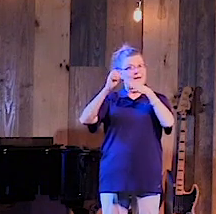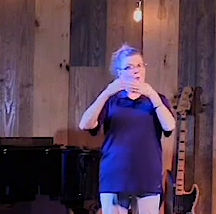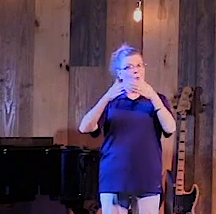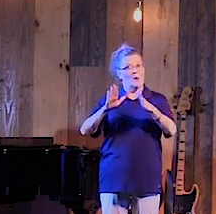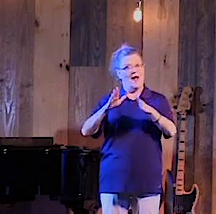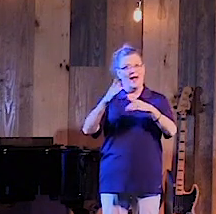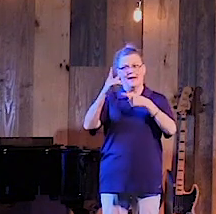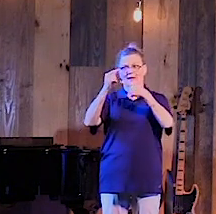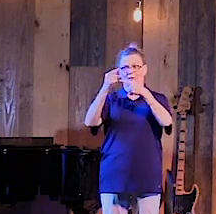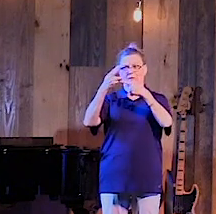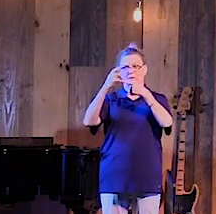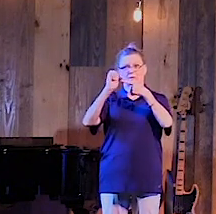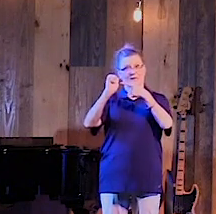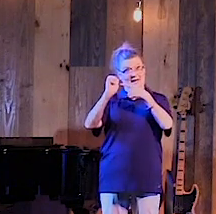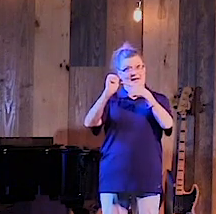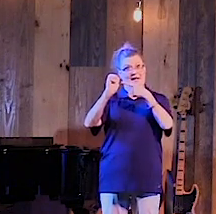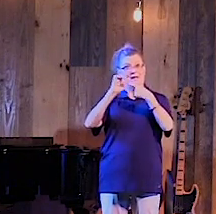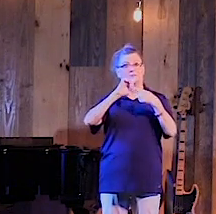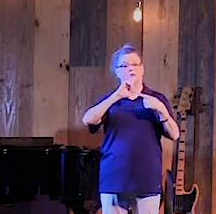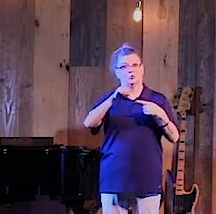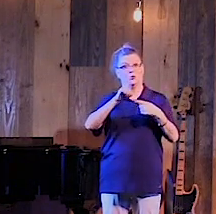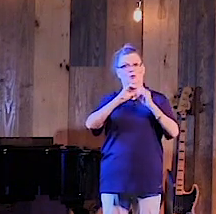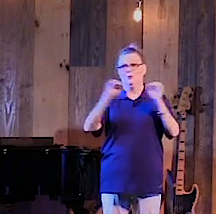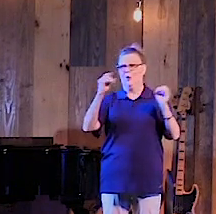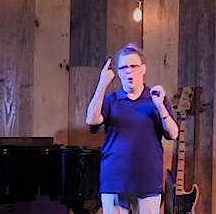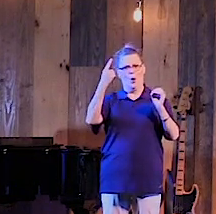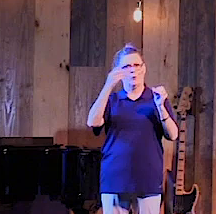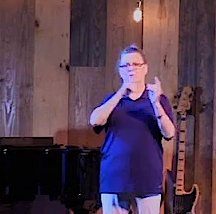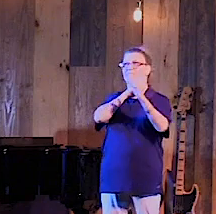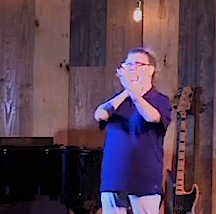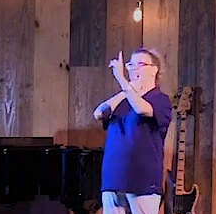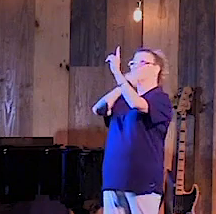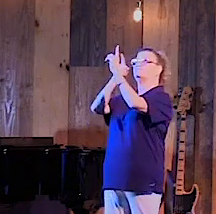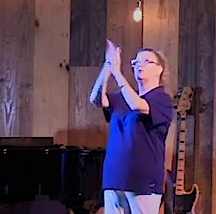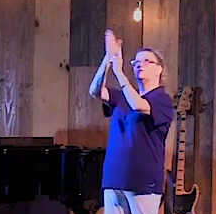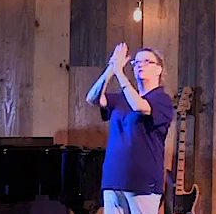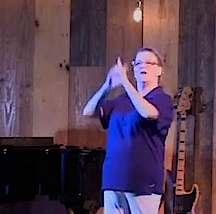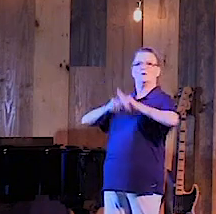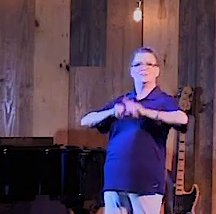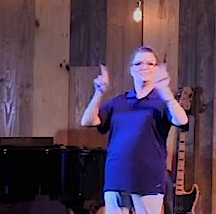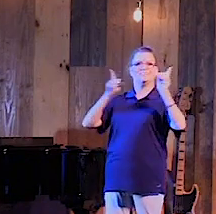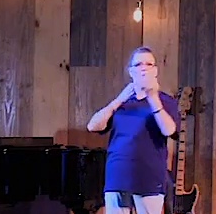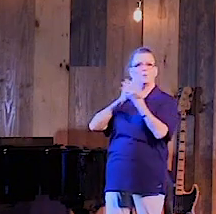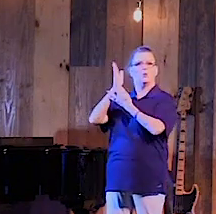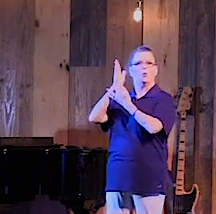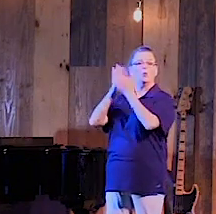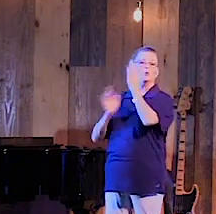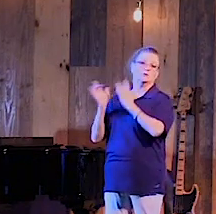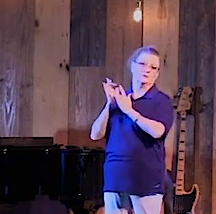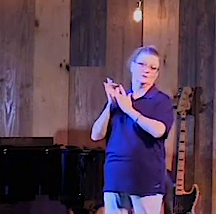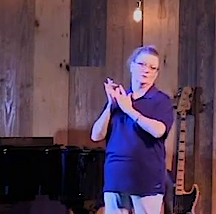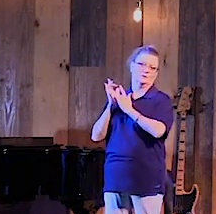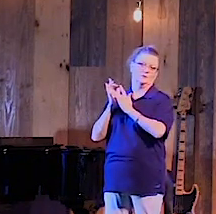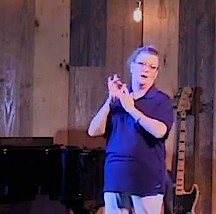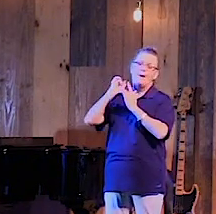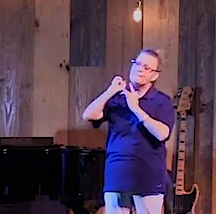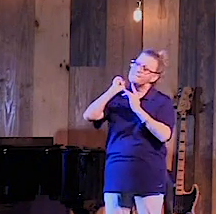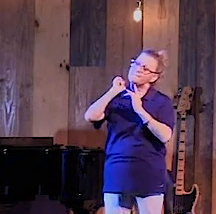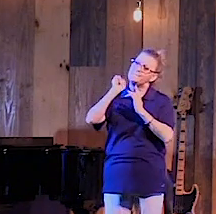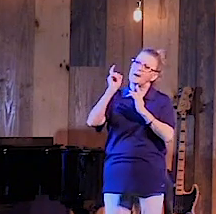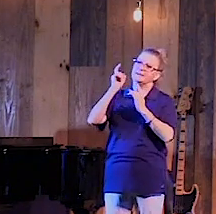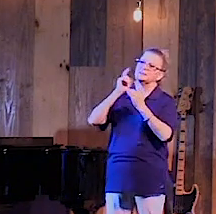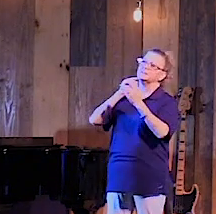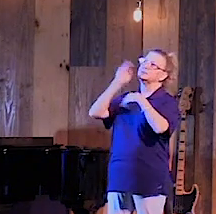the life. And no one comes to the Father but through me. You can do that today. You can get to the Father's house